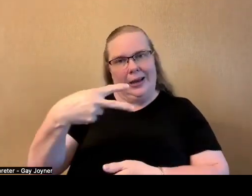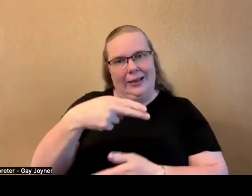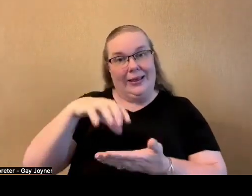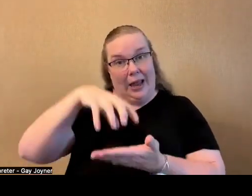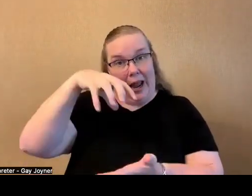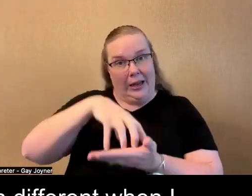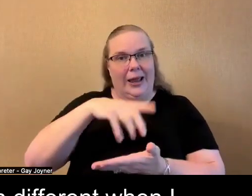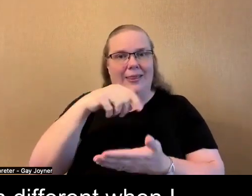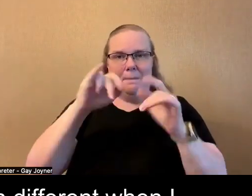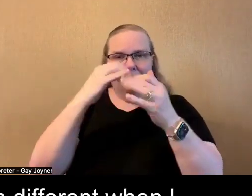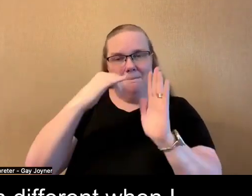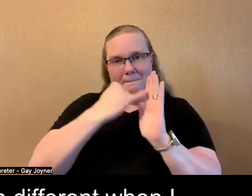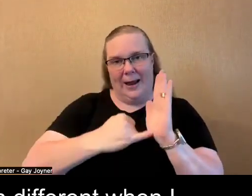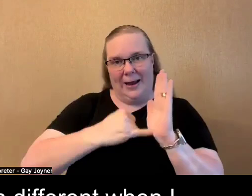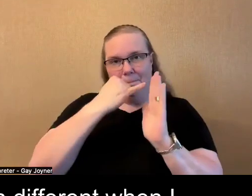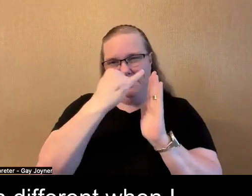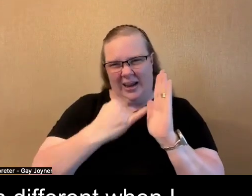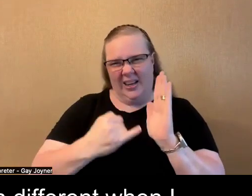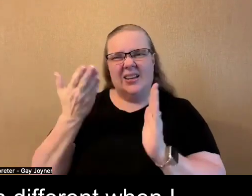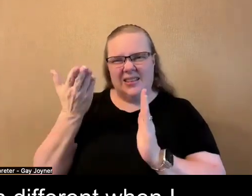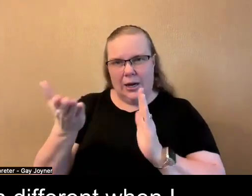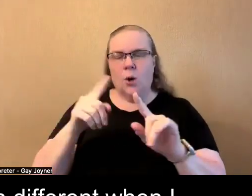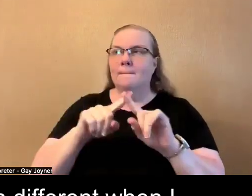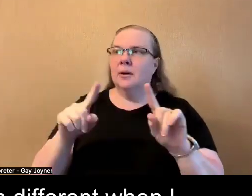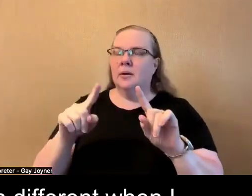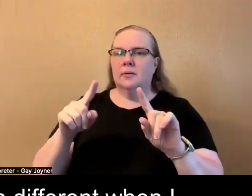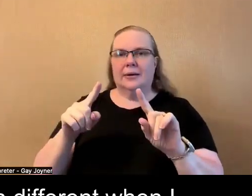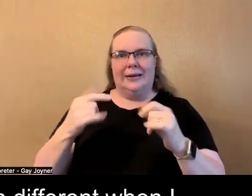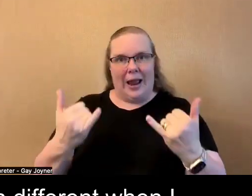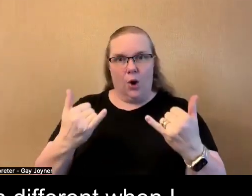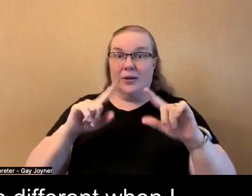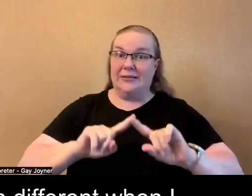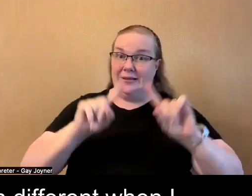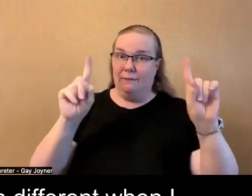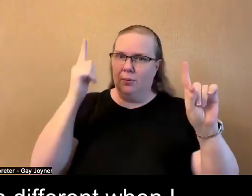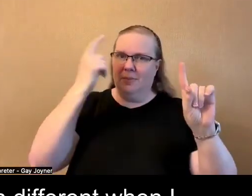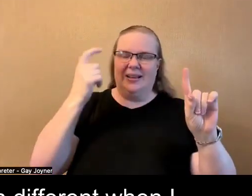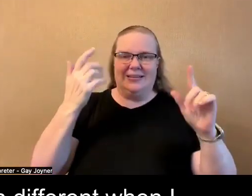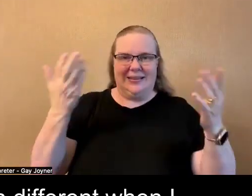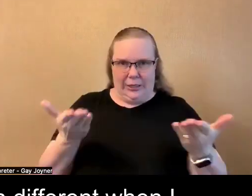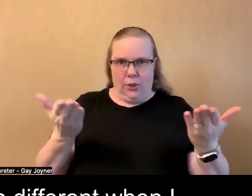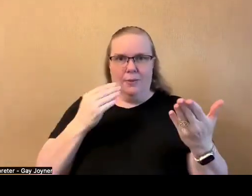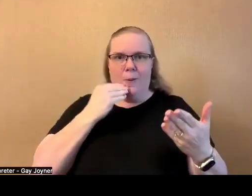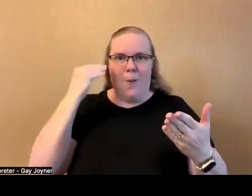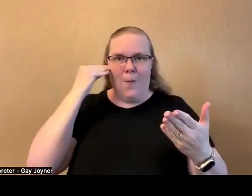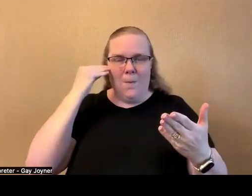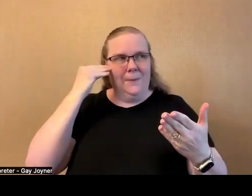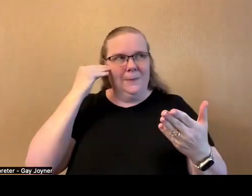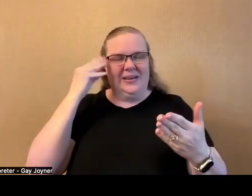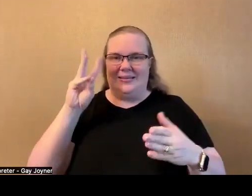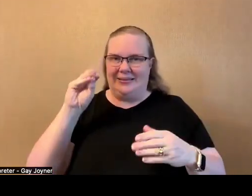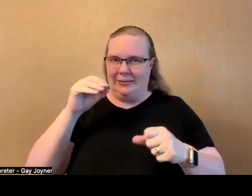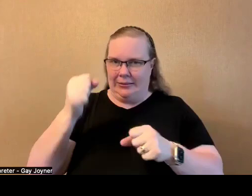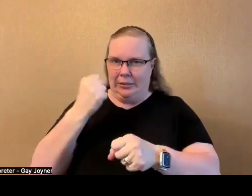there. Now it means so much different when I see it in my house here now, 60 years later.